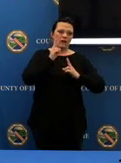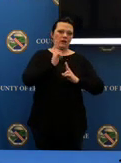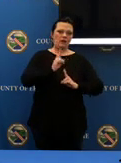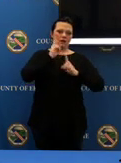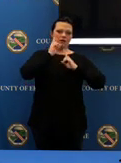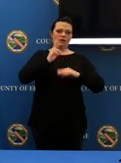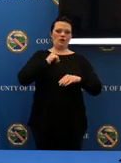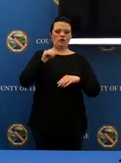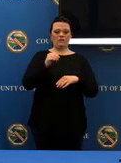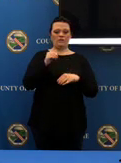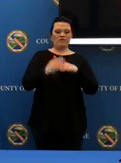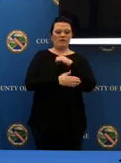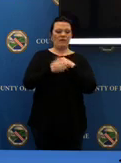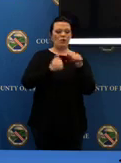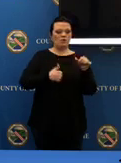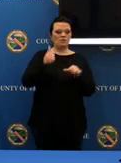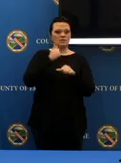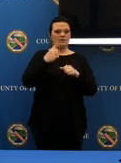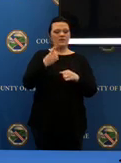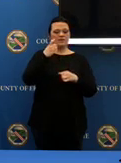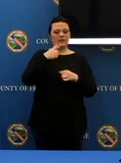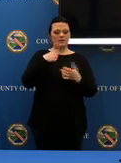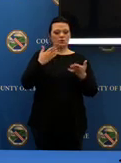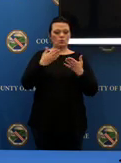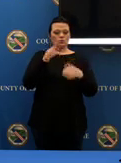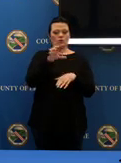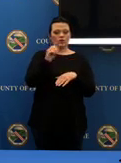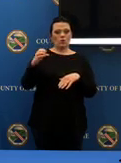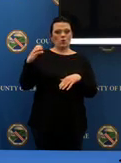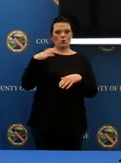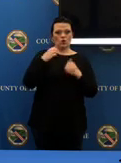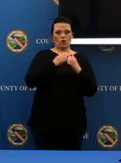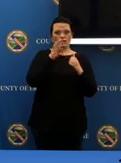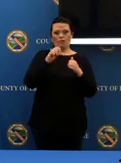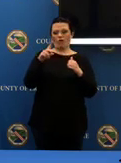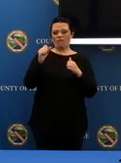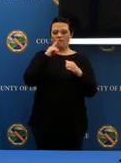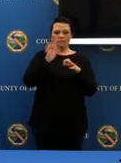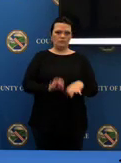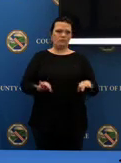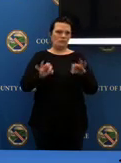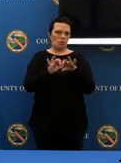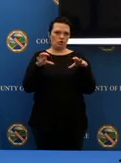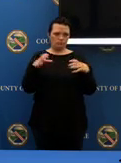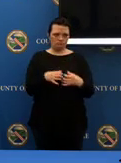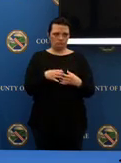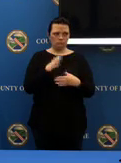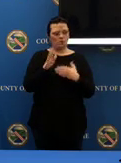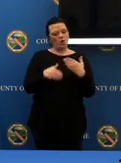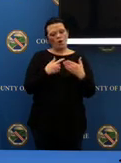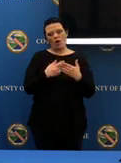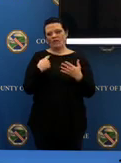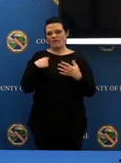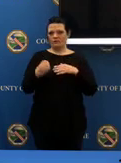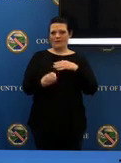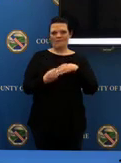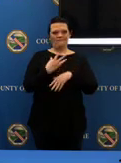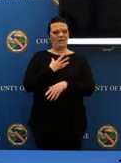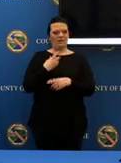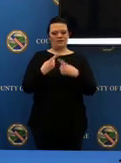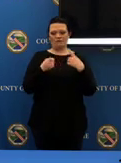has asked me to serve as co-chair with Brenda on this important task force. All of us have been affected by